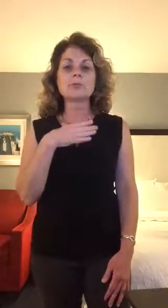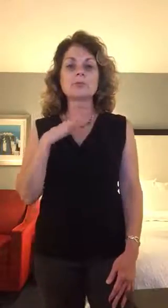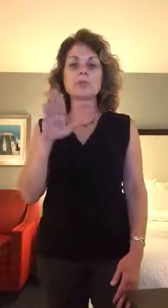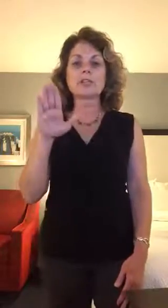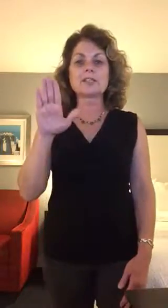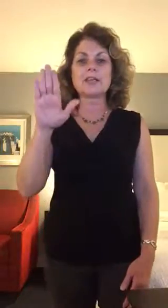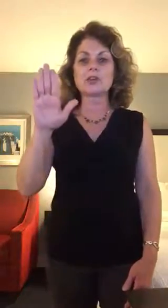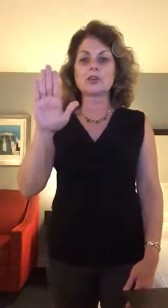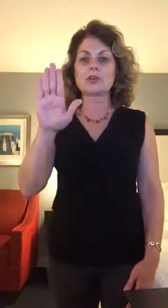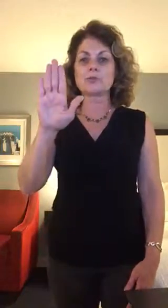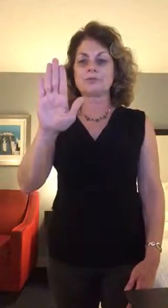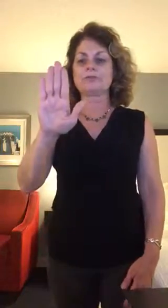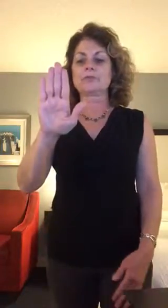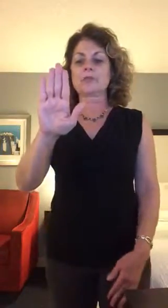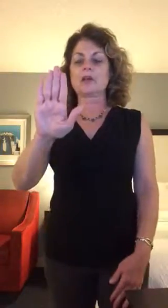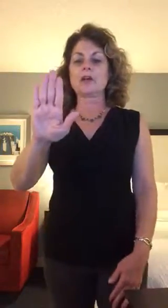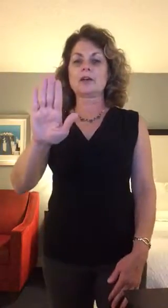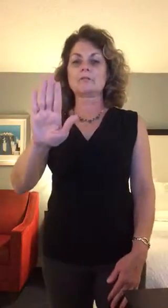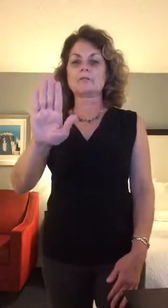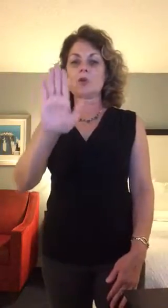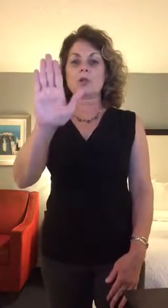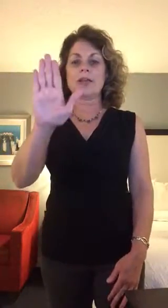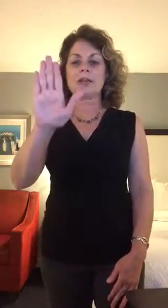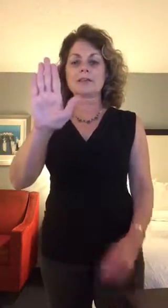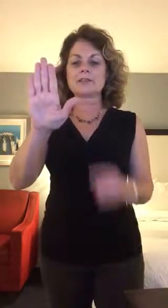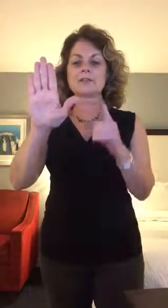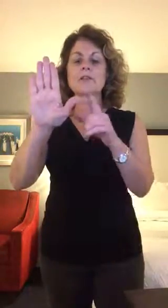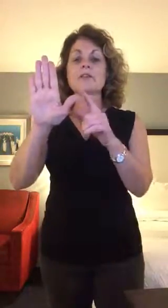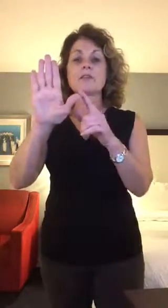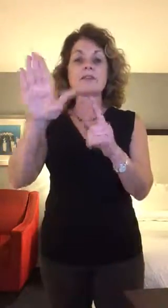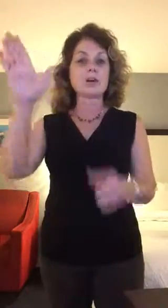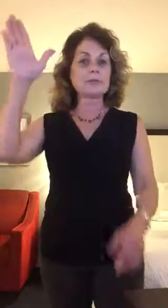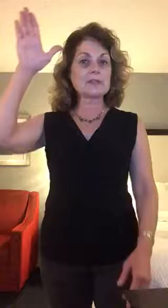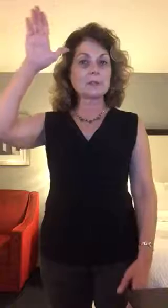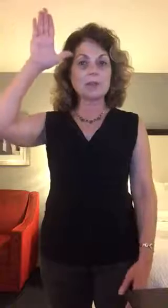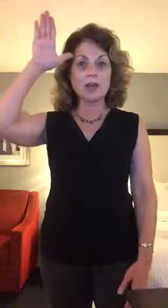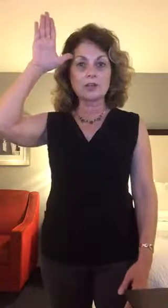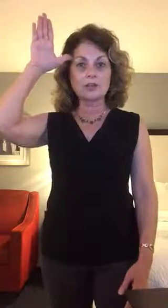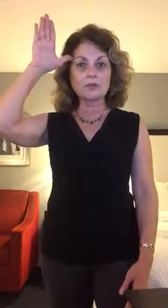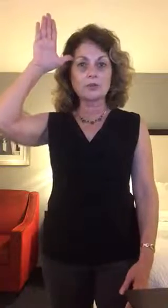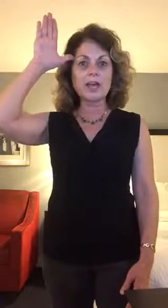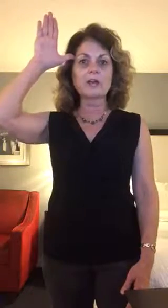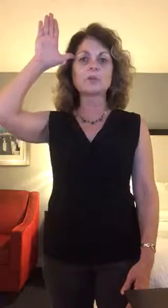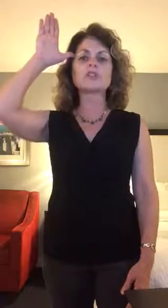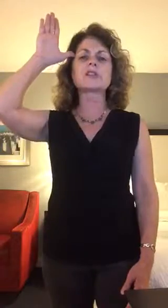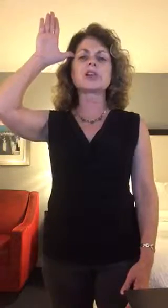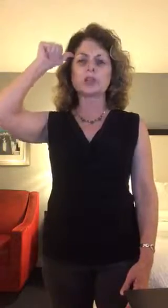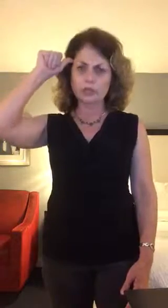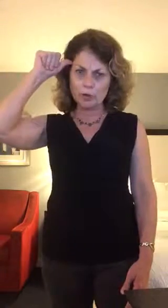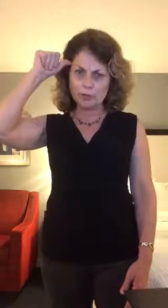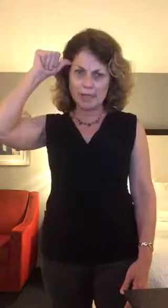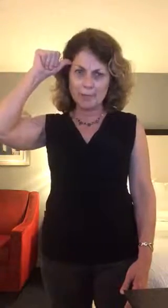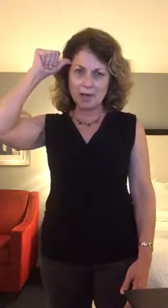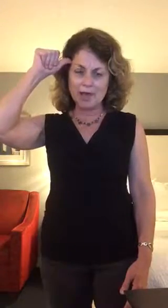Stubborn, we're going to take your whole hand. The thumb is going to be on your forehead, and we're just going to close that